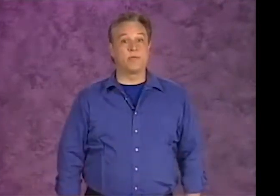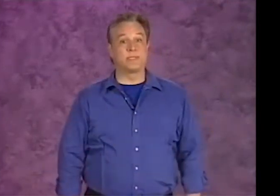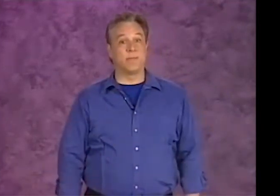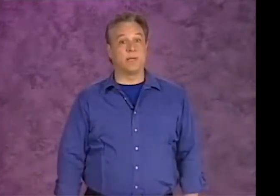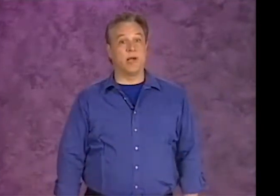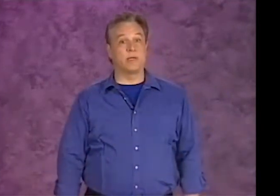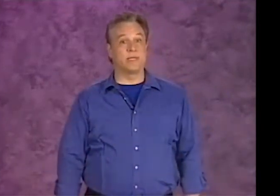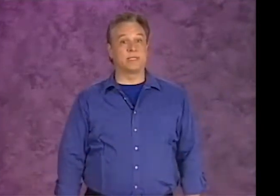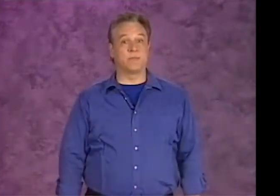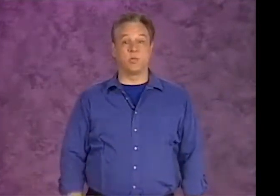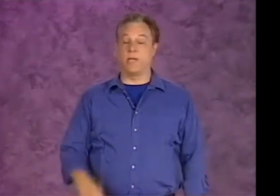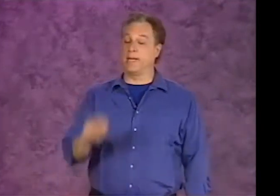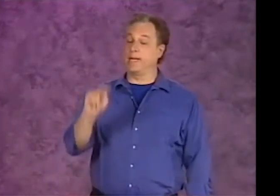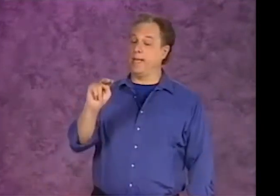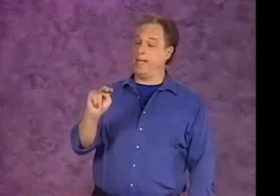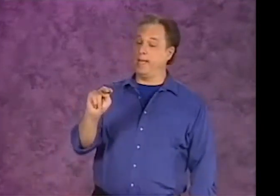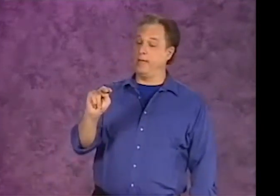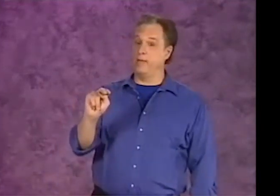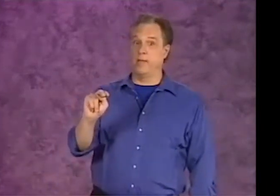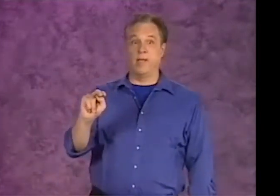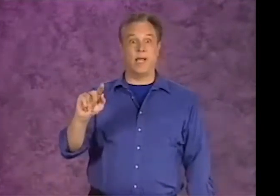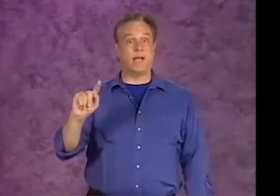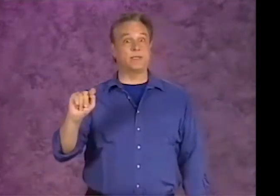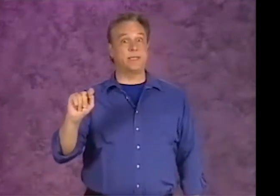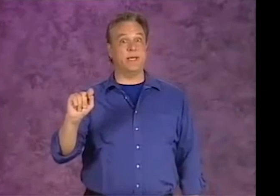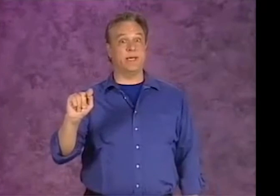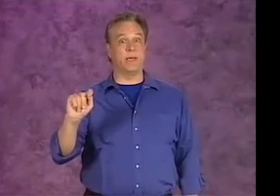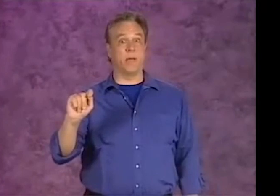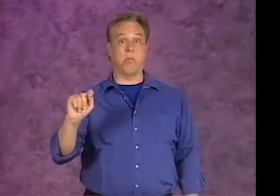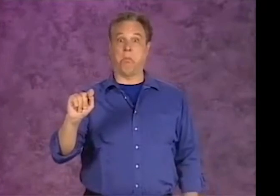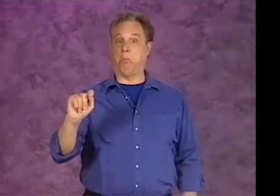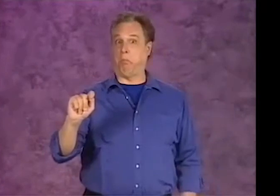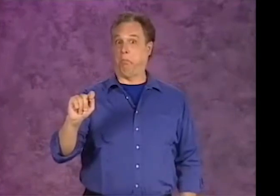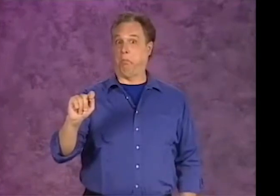the similarities between an N and a T.